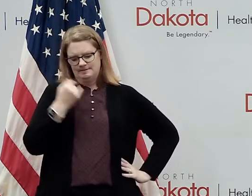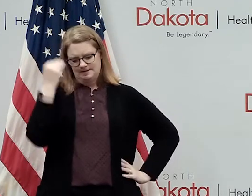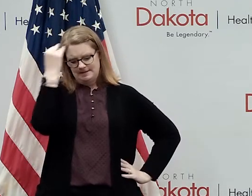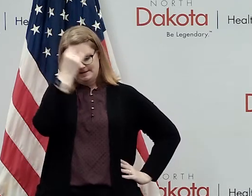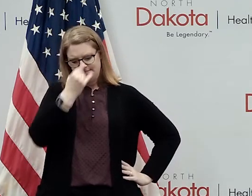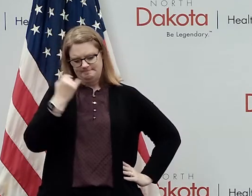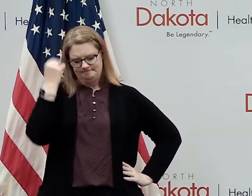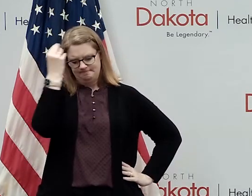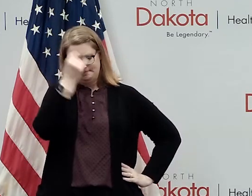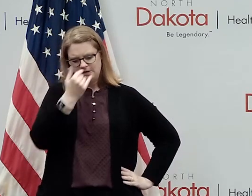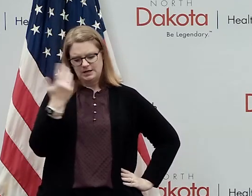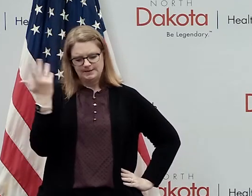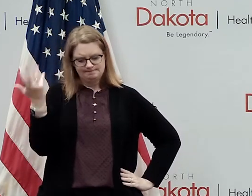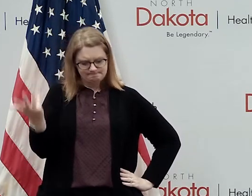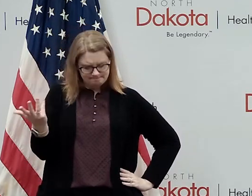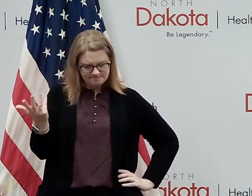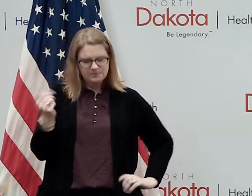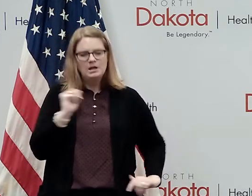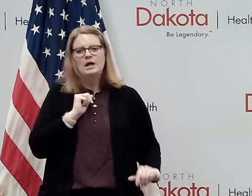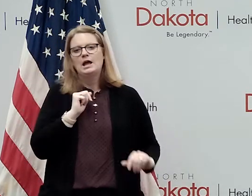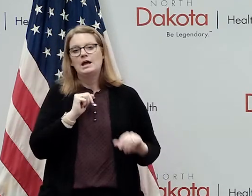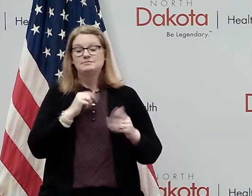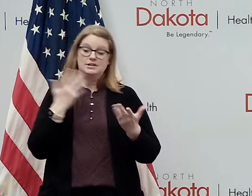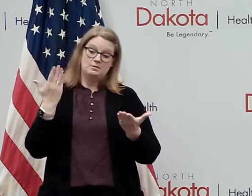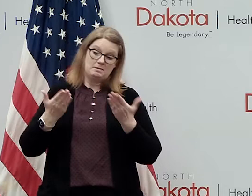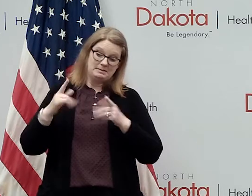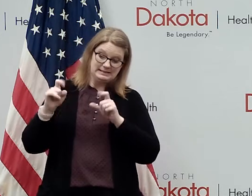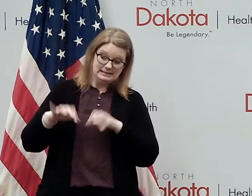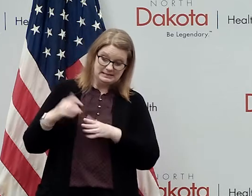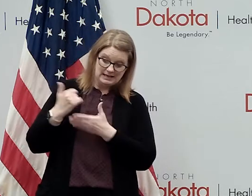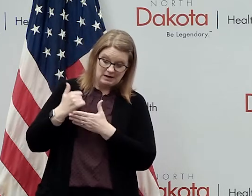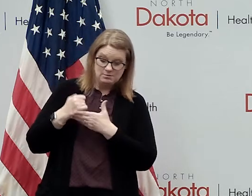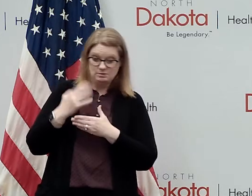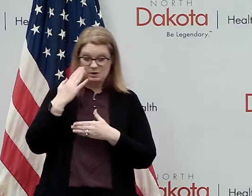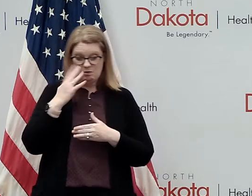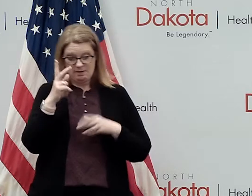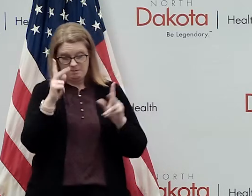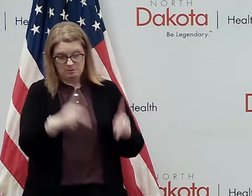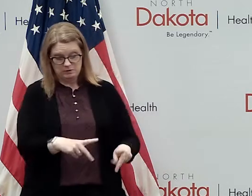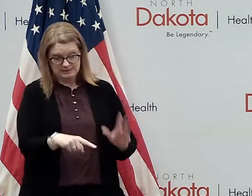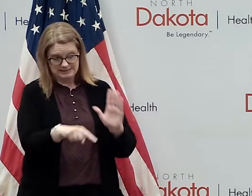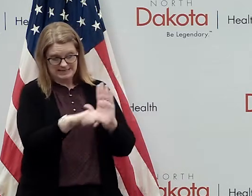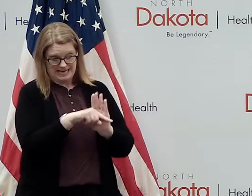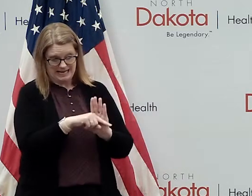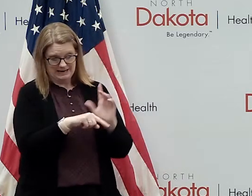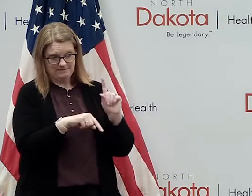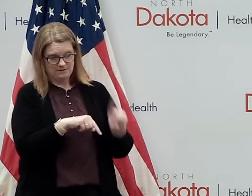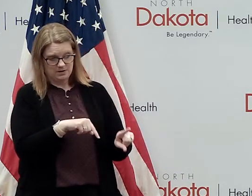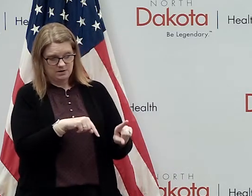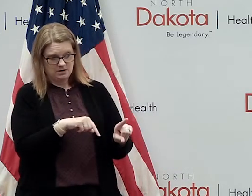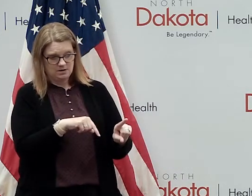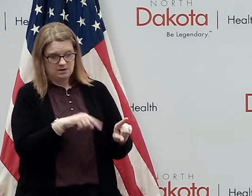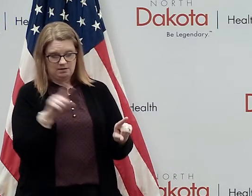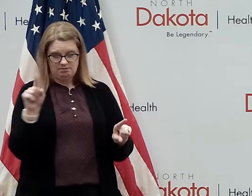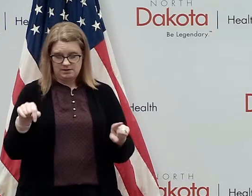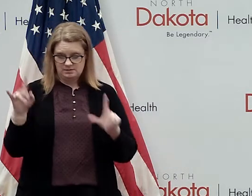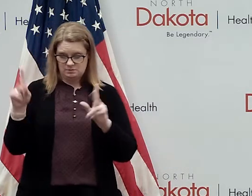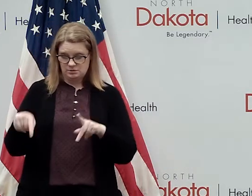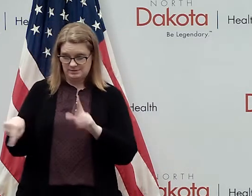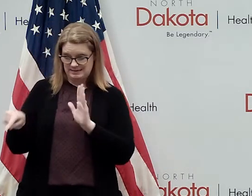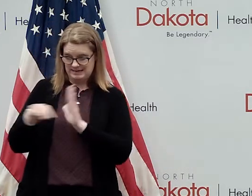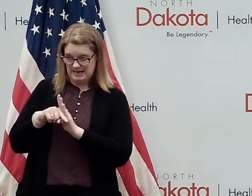with this challenge for some time, and maybe testing can help us. If we know someone's negative, then that would be the time